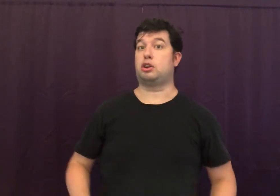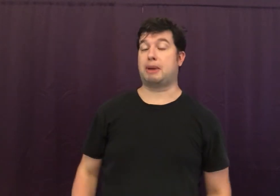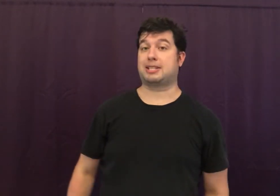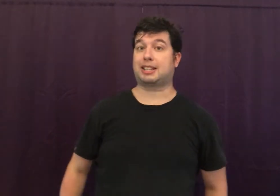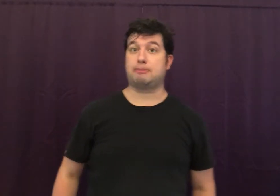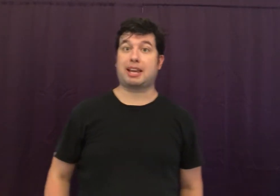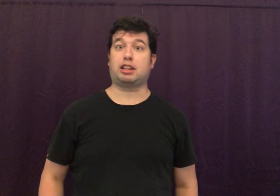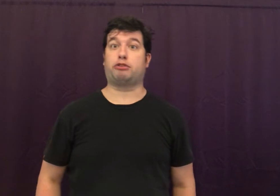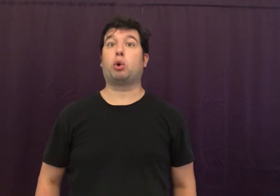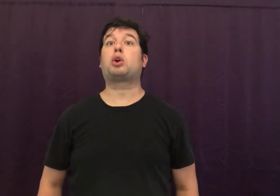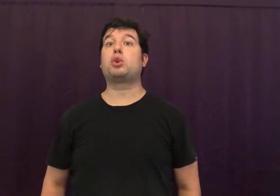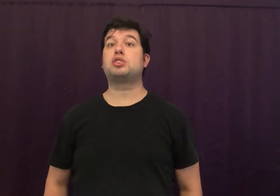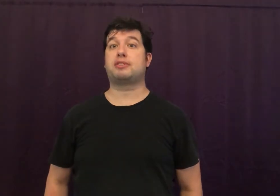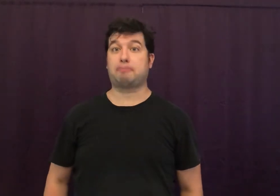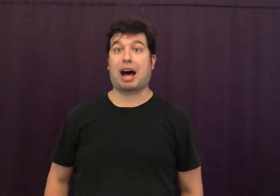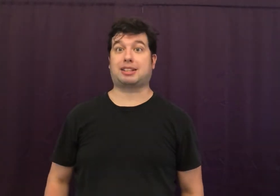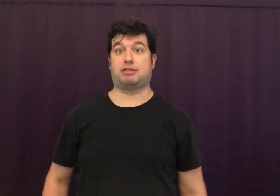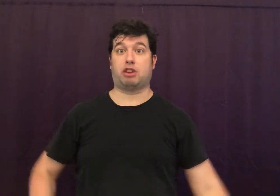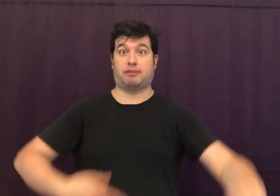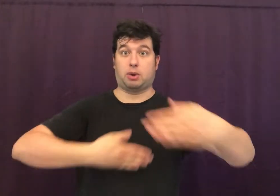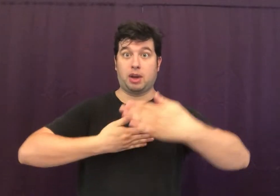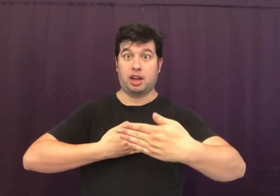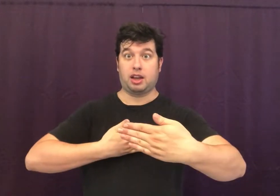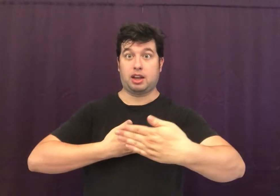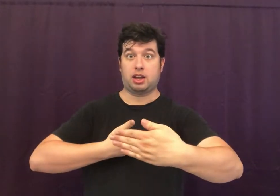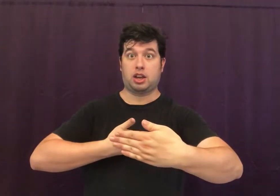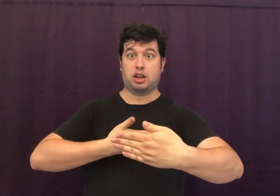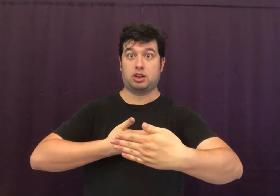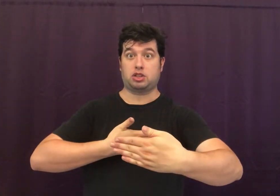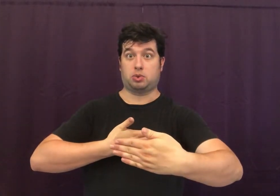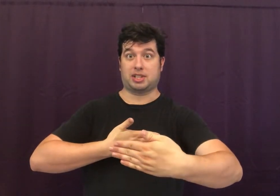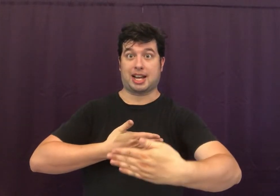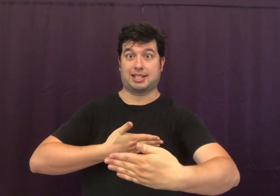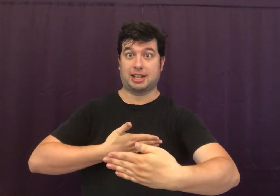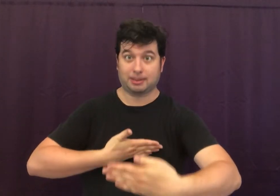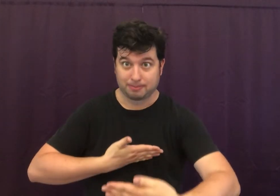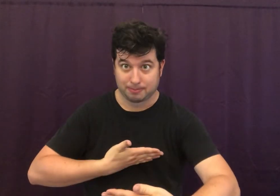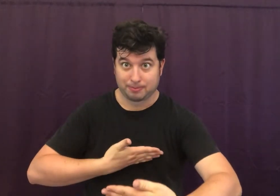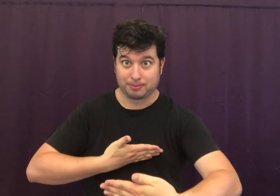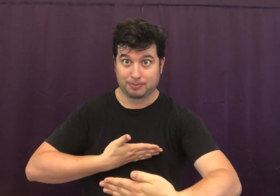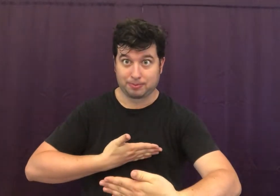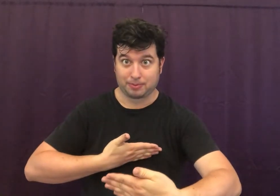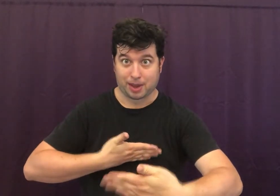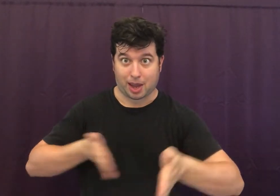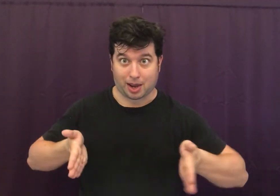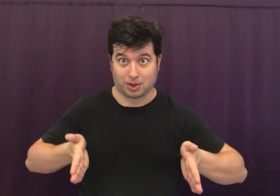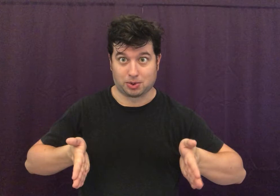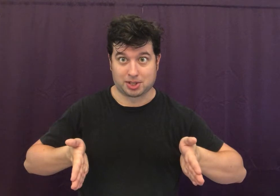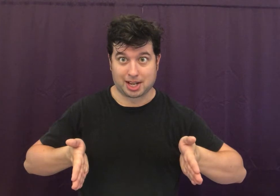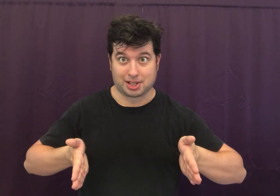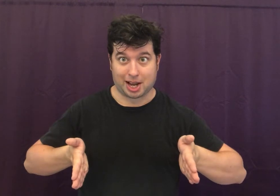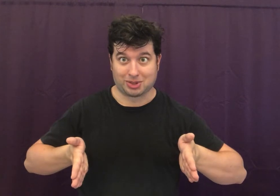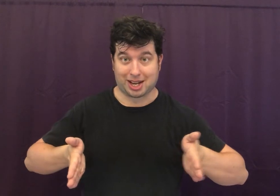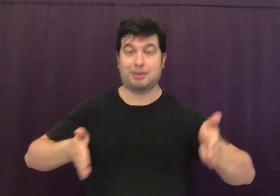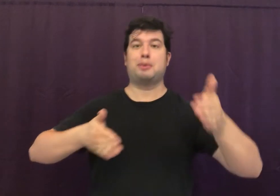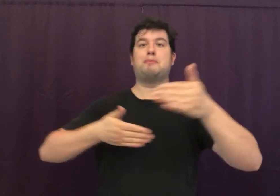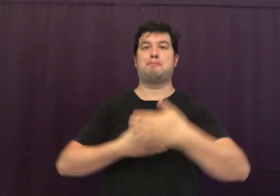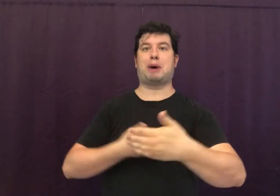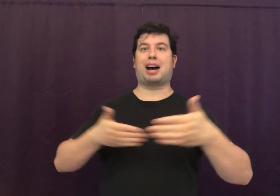You're basically making the 4 corners of the box in front of you. 2 of the sides here, and 2 of the sides on the outside.